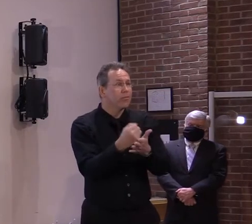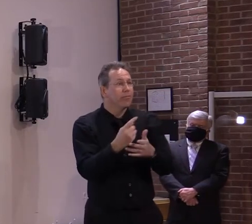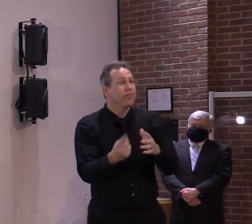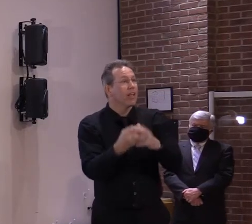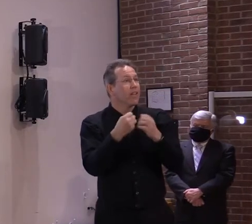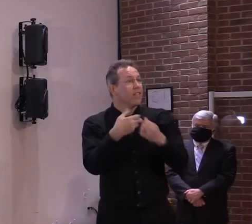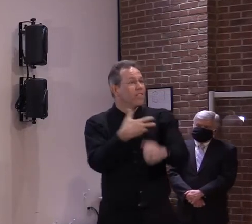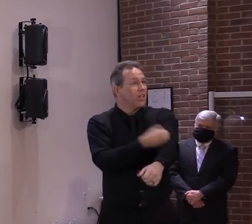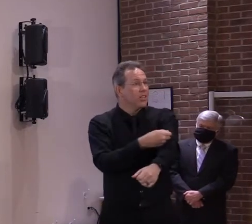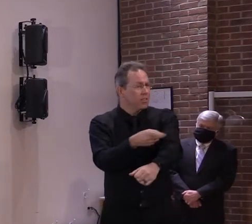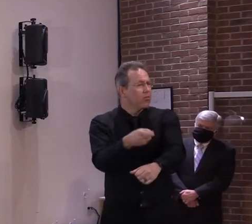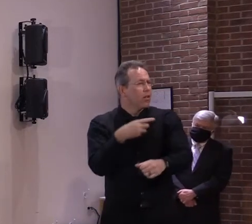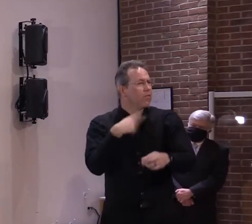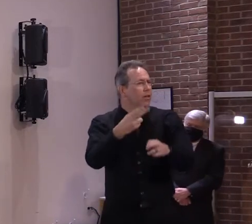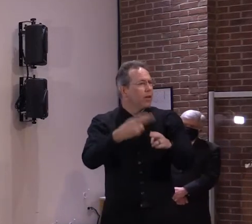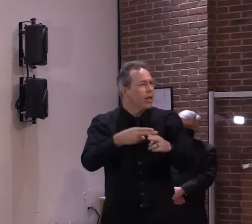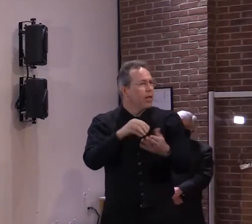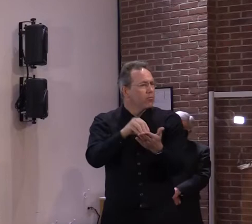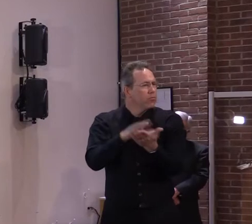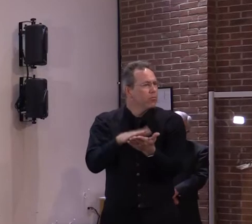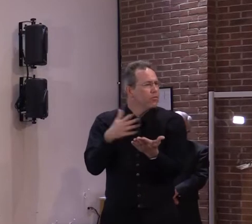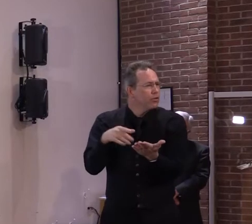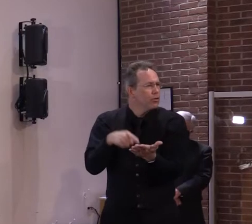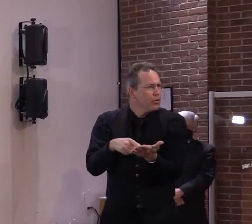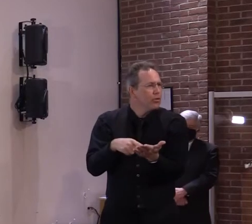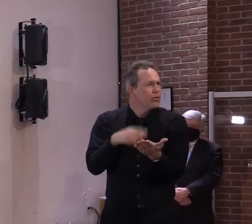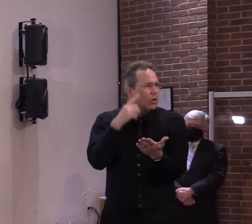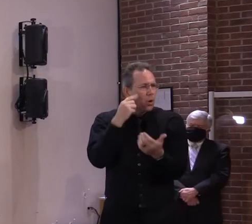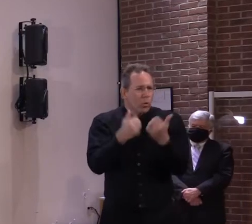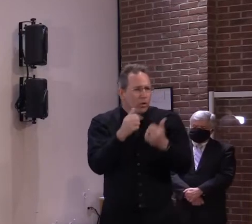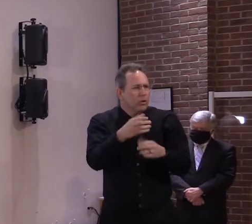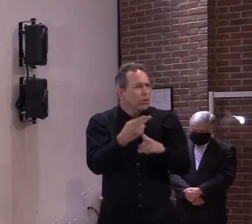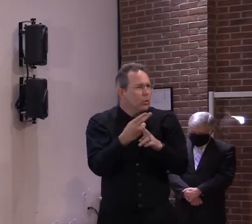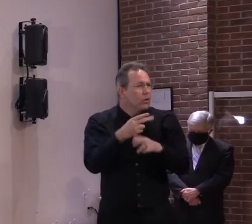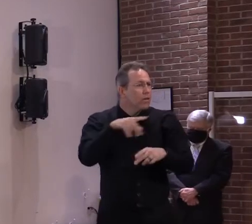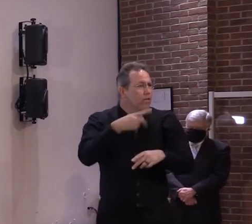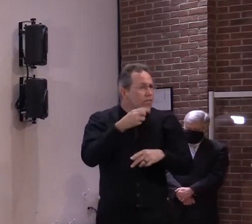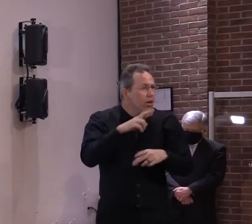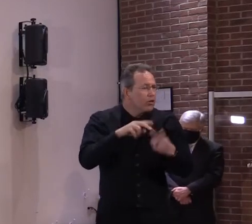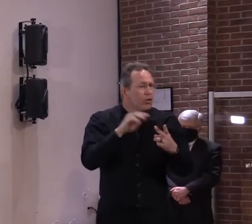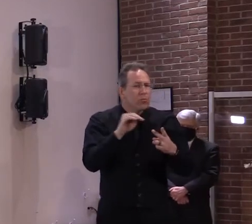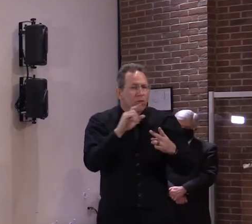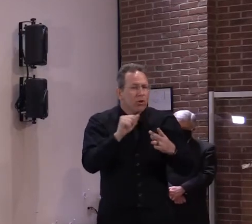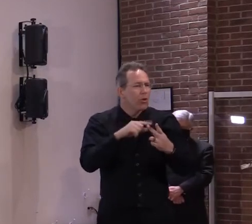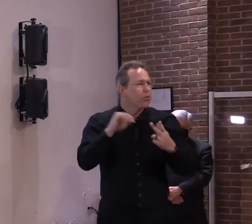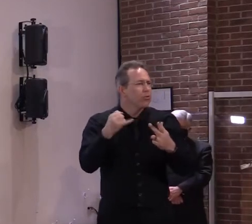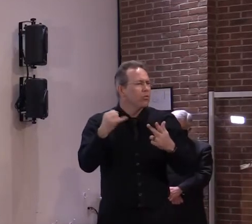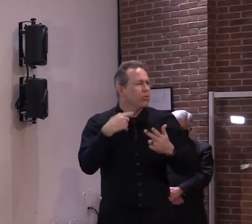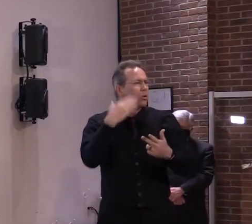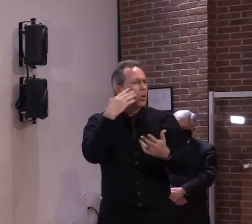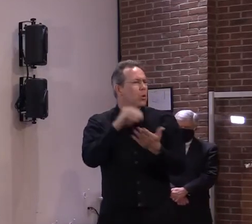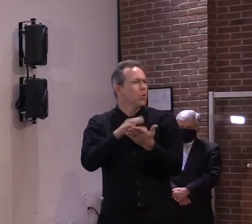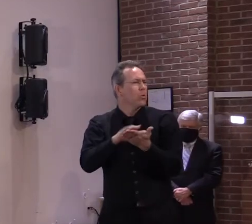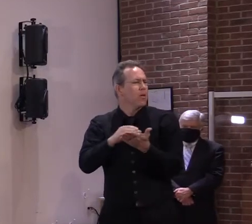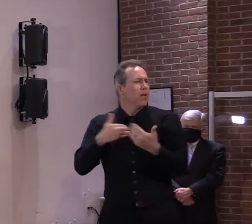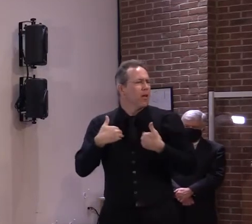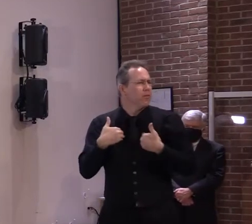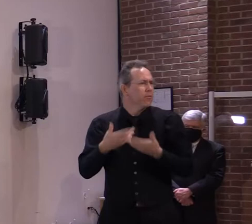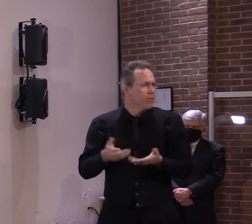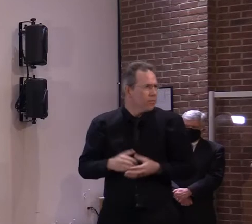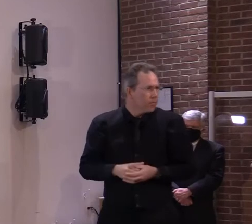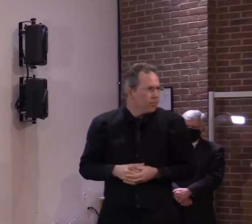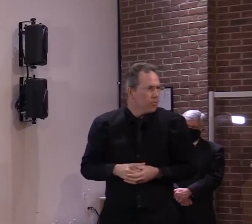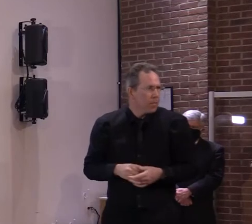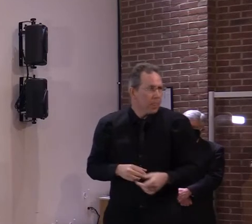have vaccine, which one they got for the first dose, et cetera. Got it. So that information could